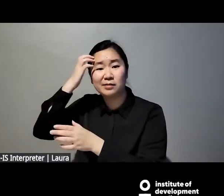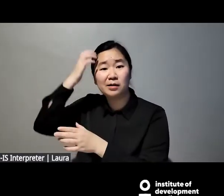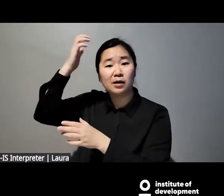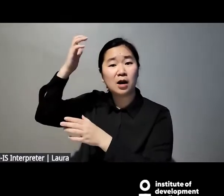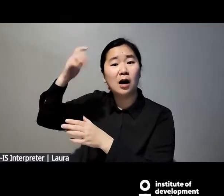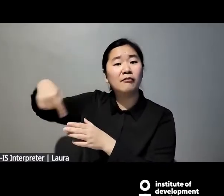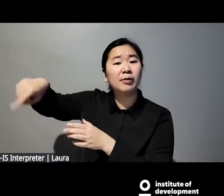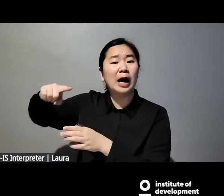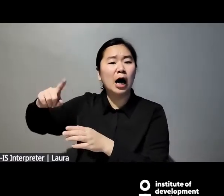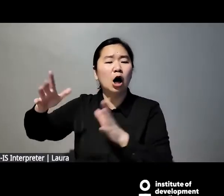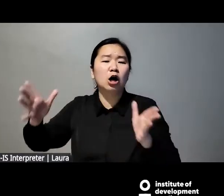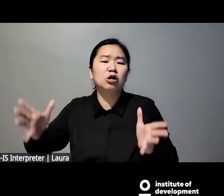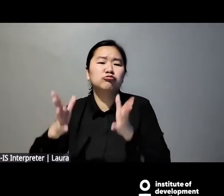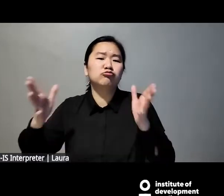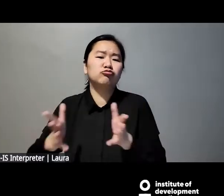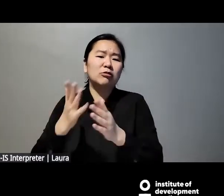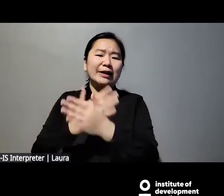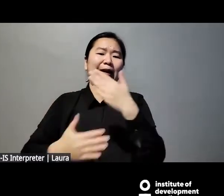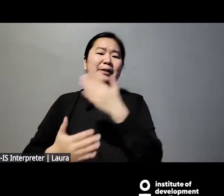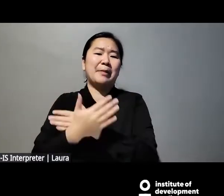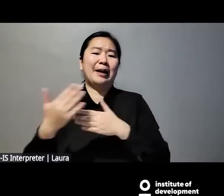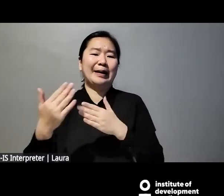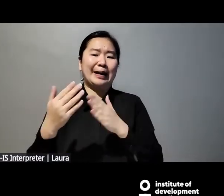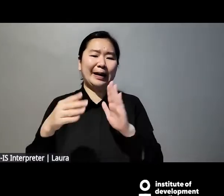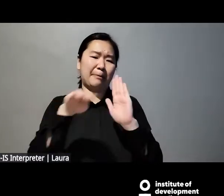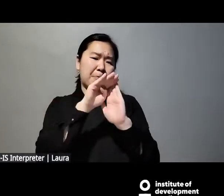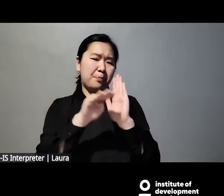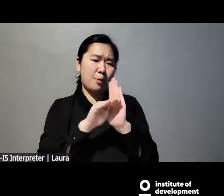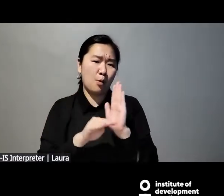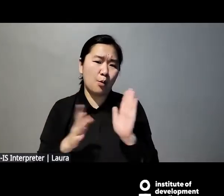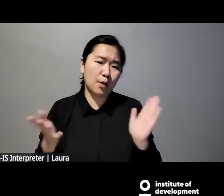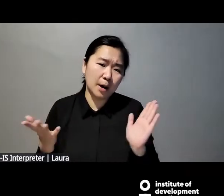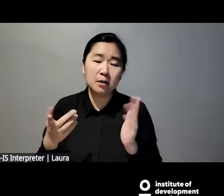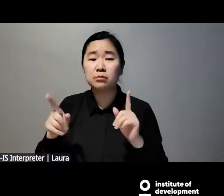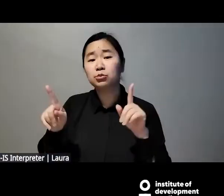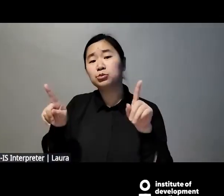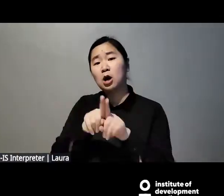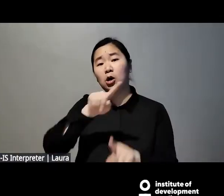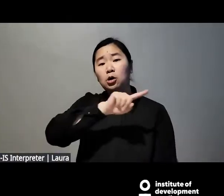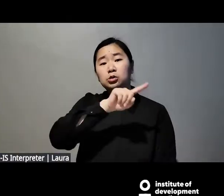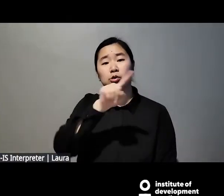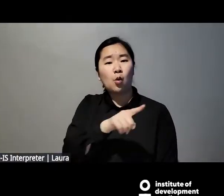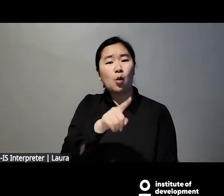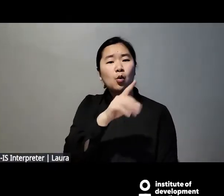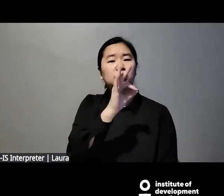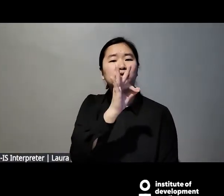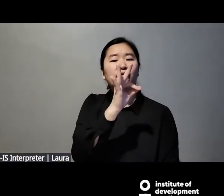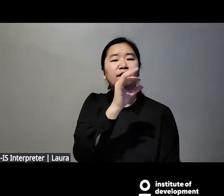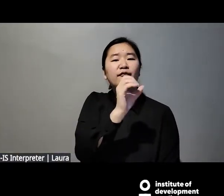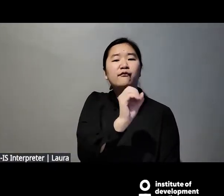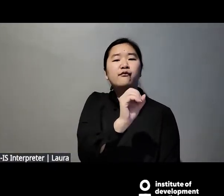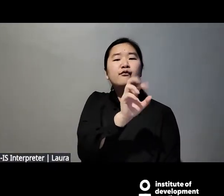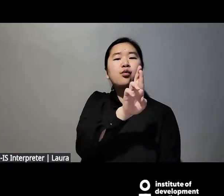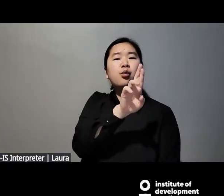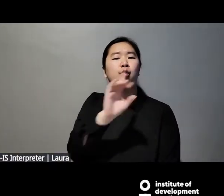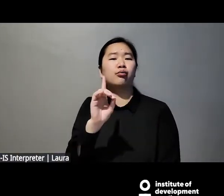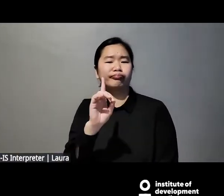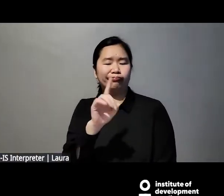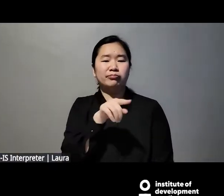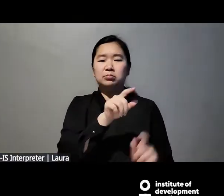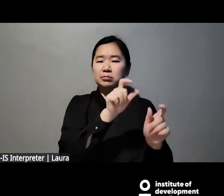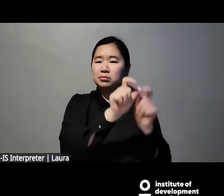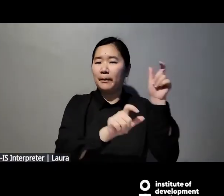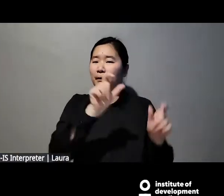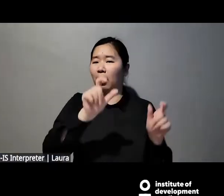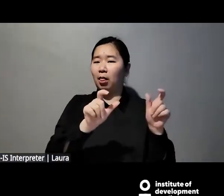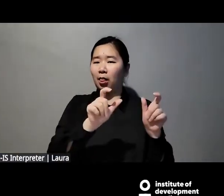themselves. And somehow when they bring OPDs to implement programs or to partner with international organizations,